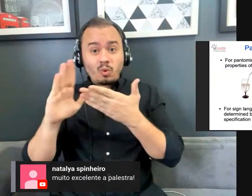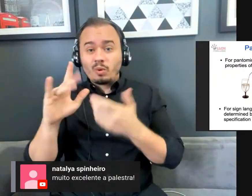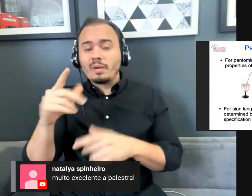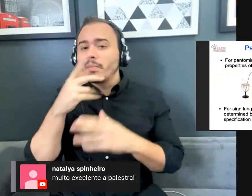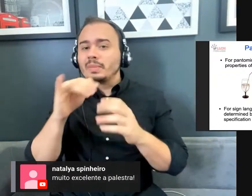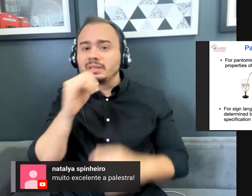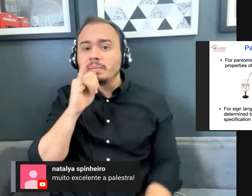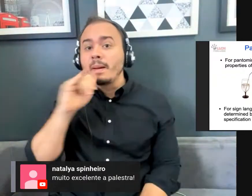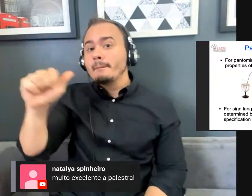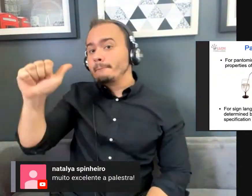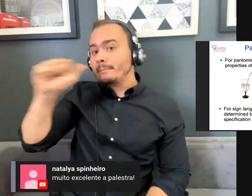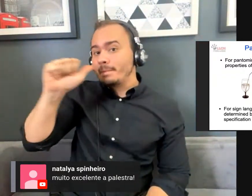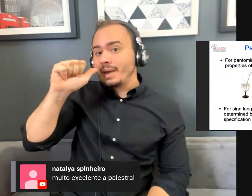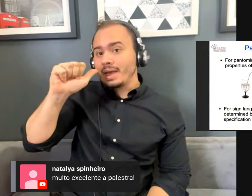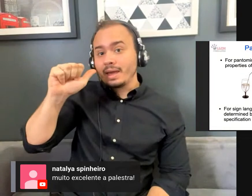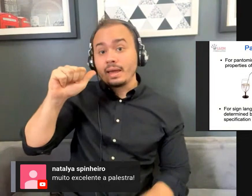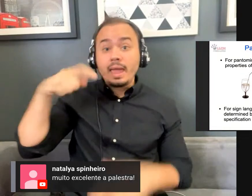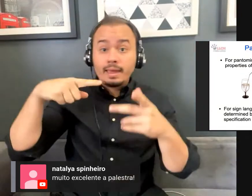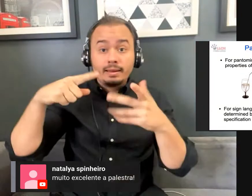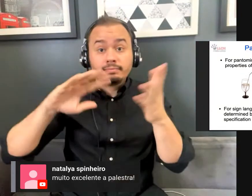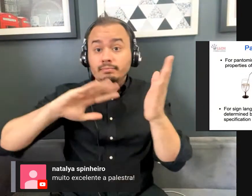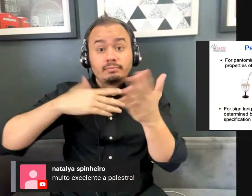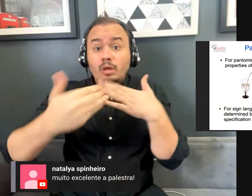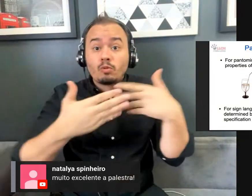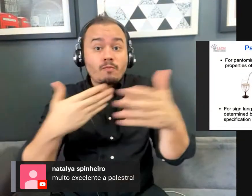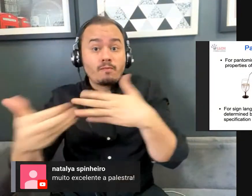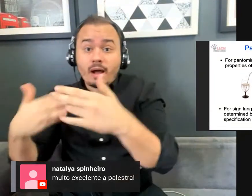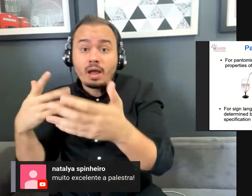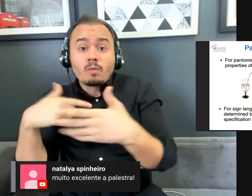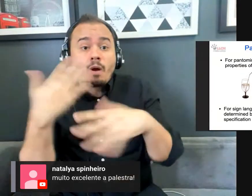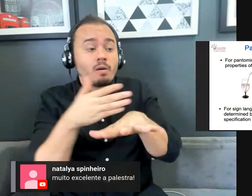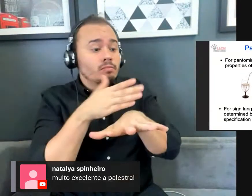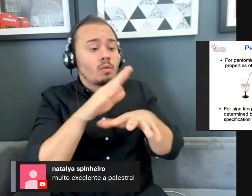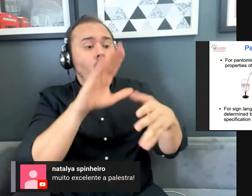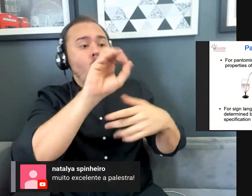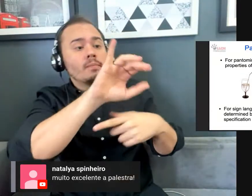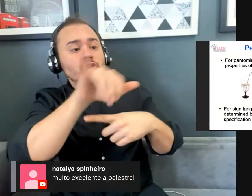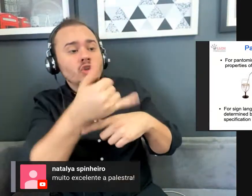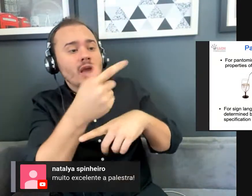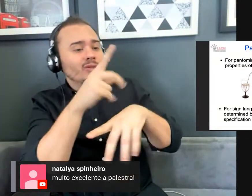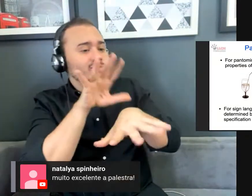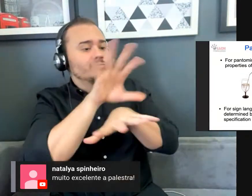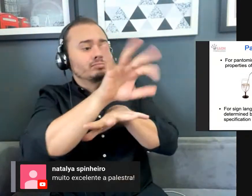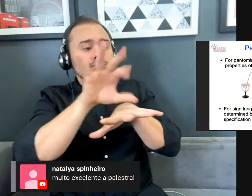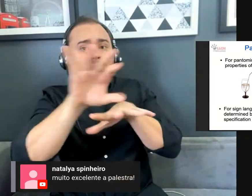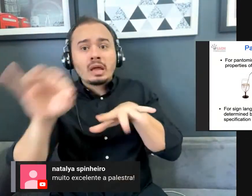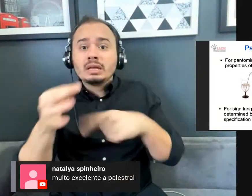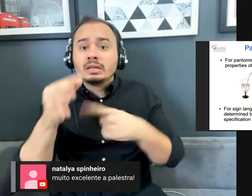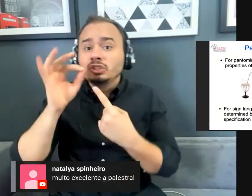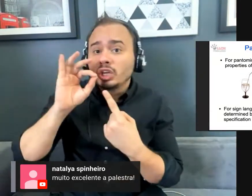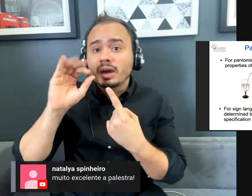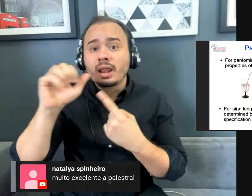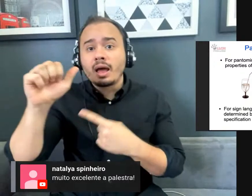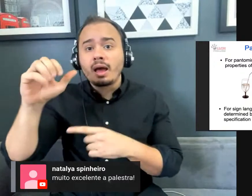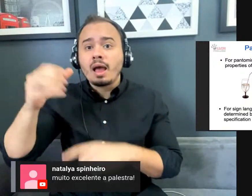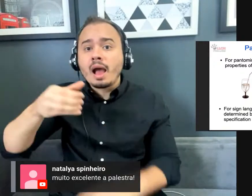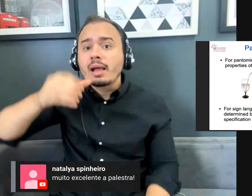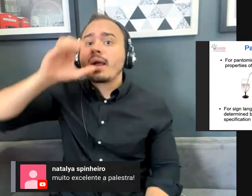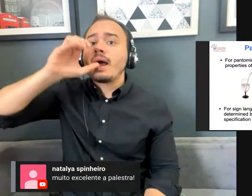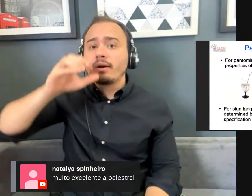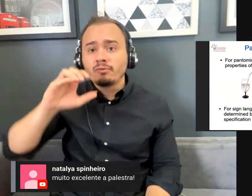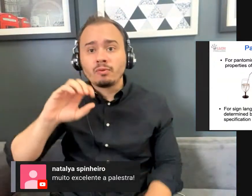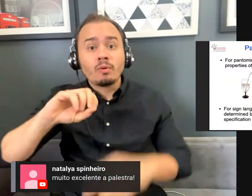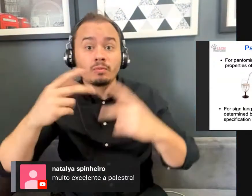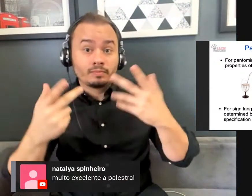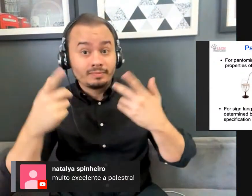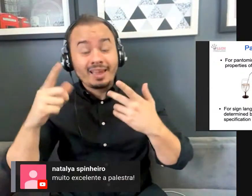Right? So we want to know what happens in the brain when you ask someone to produce a pantomime versus producing a sign